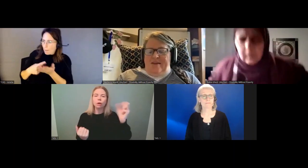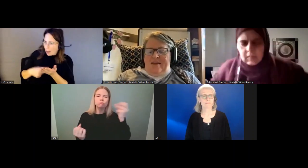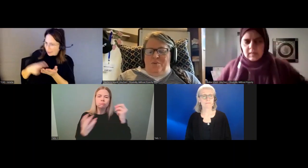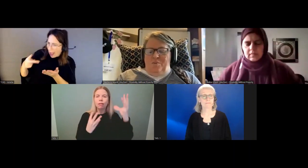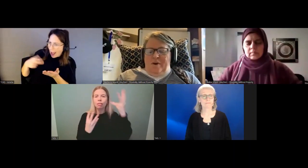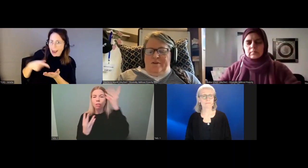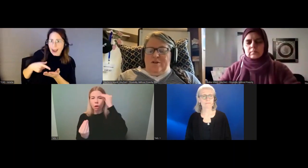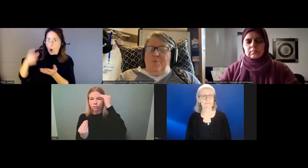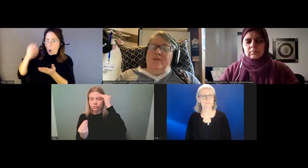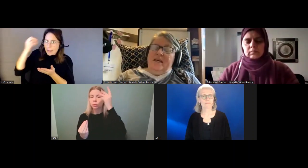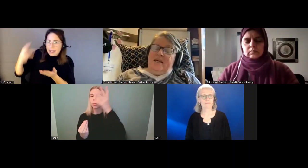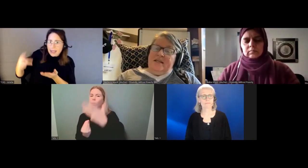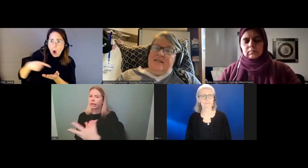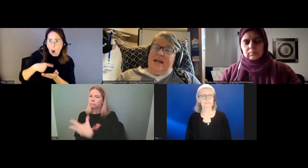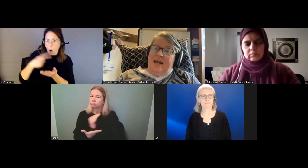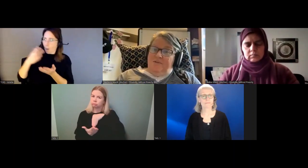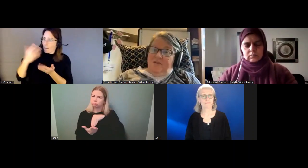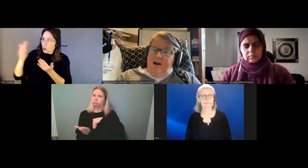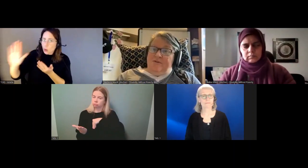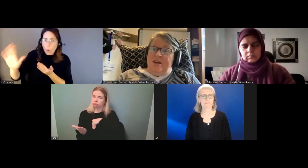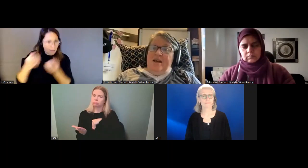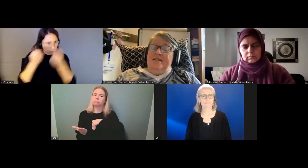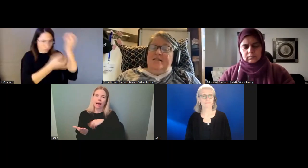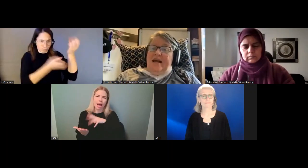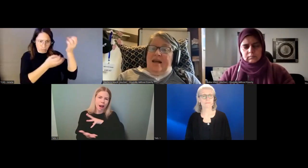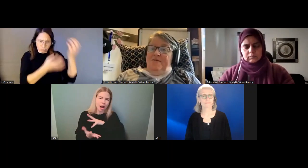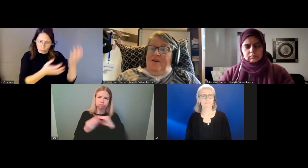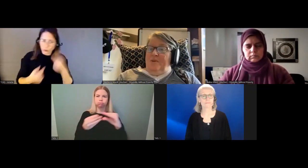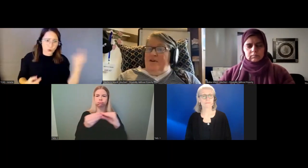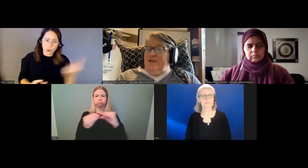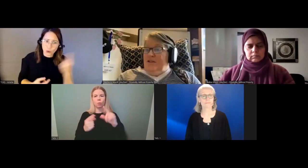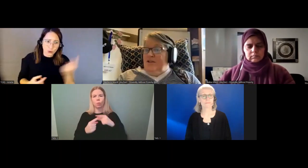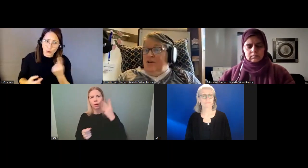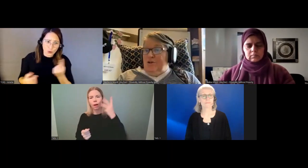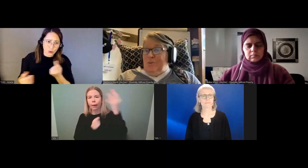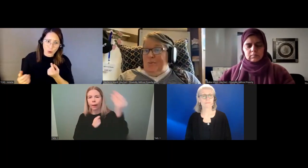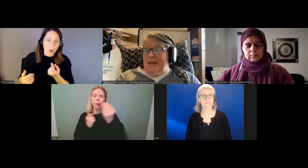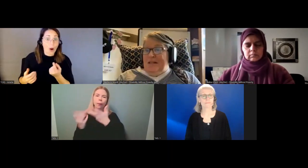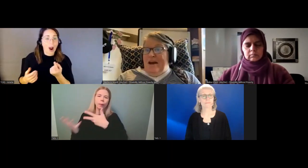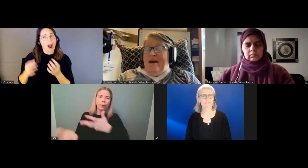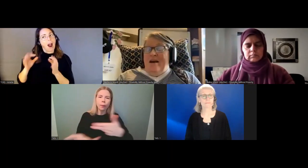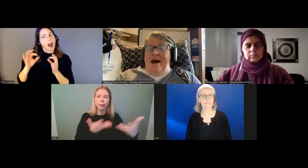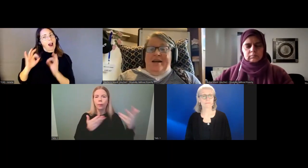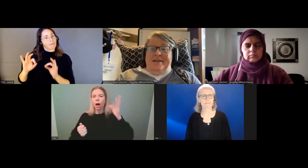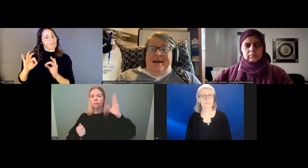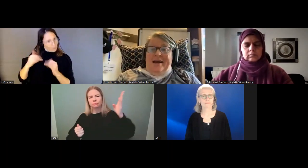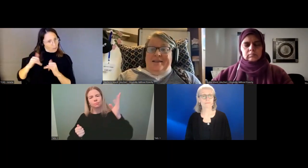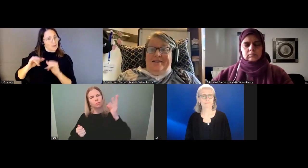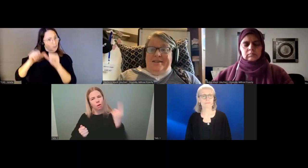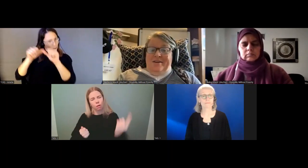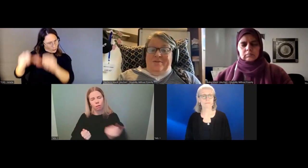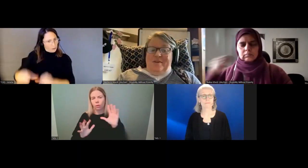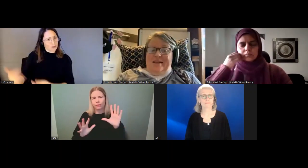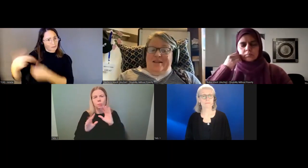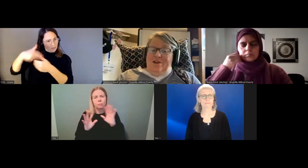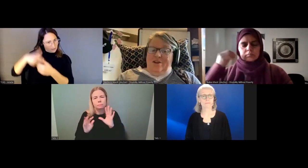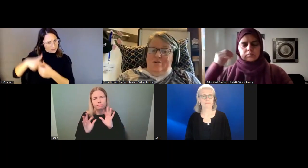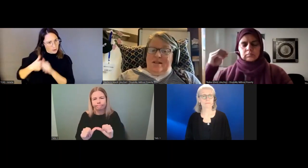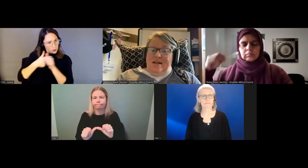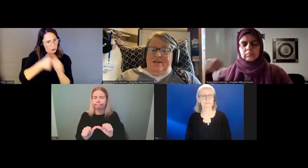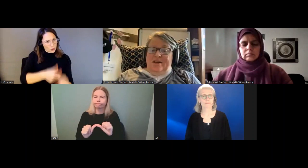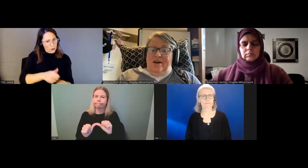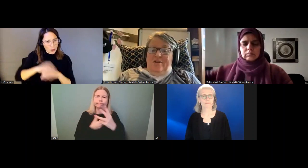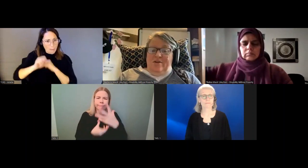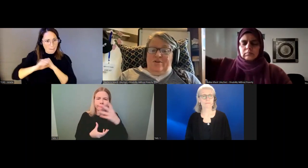and we take that with us. So please stay involved, stay following us on social media, and getting